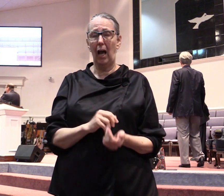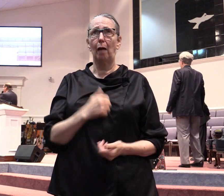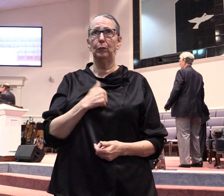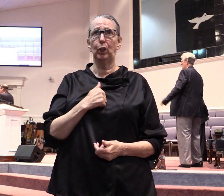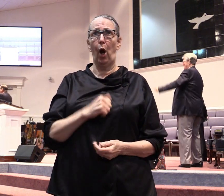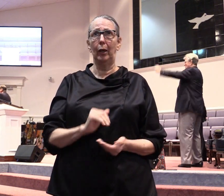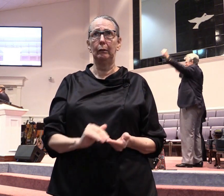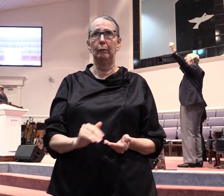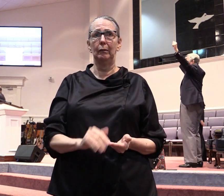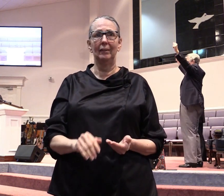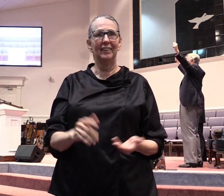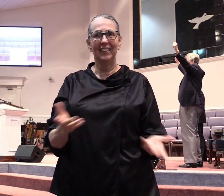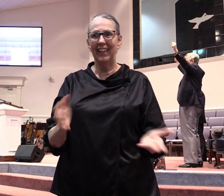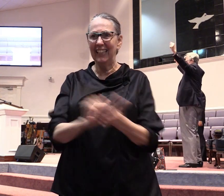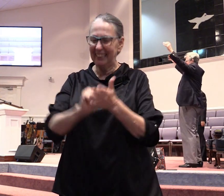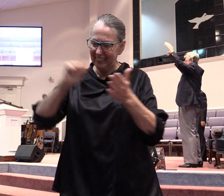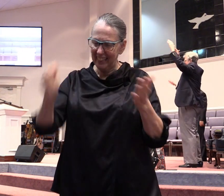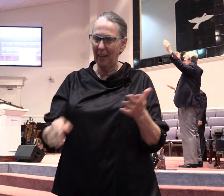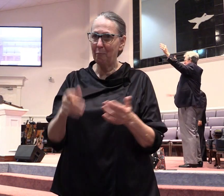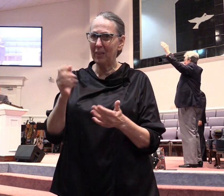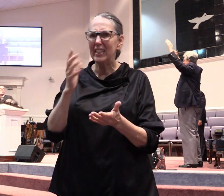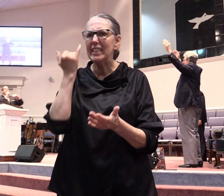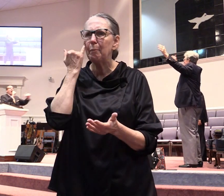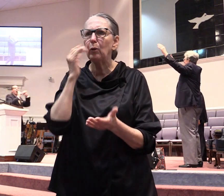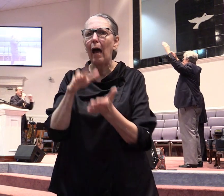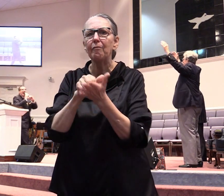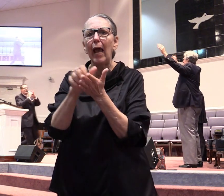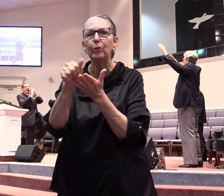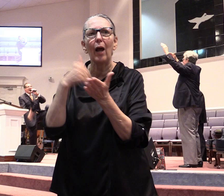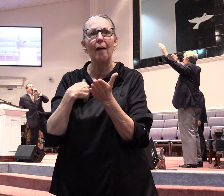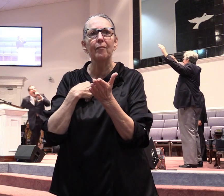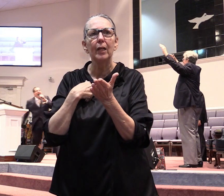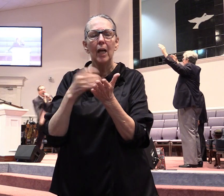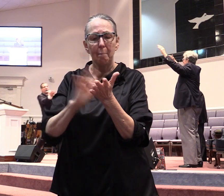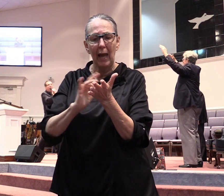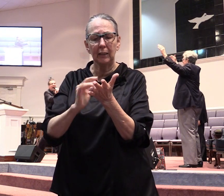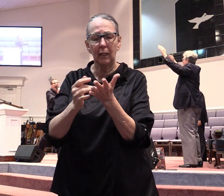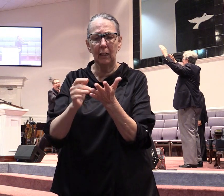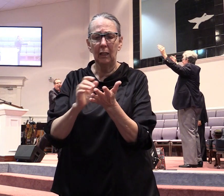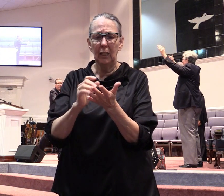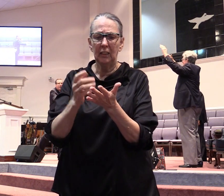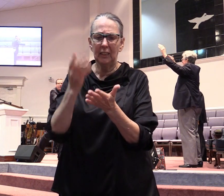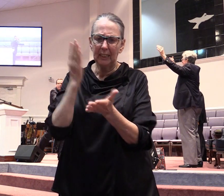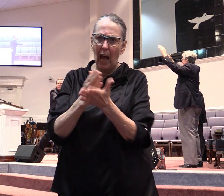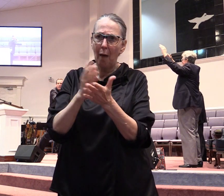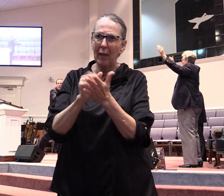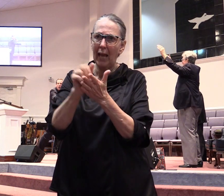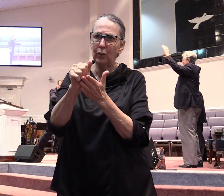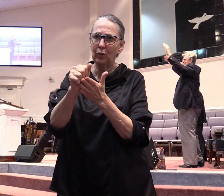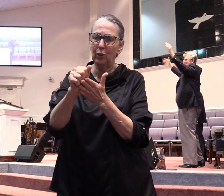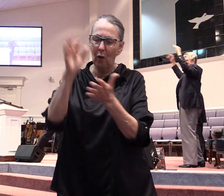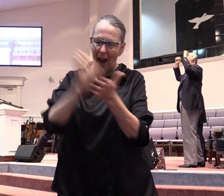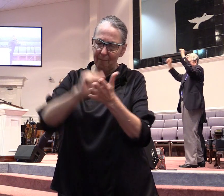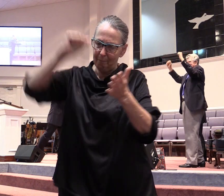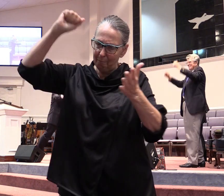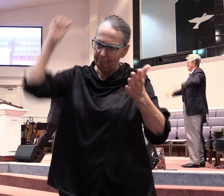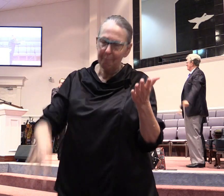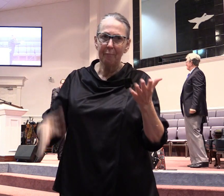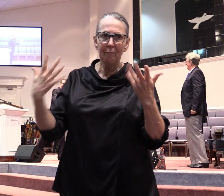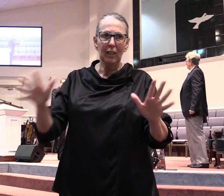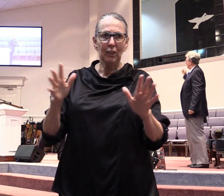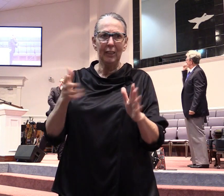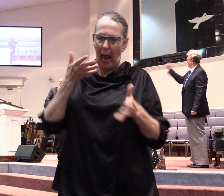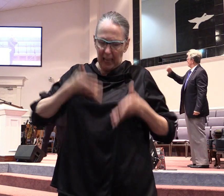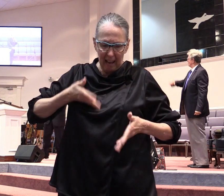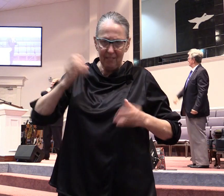admit to cancer, and just enough to be treated for cancer. You want that thing out of your life. Remitted